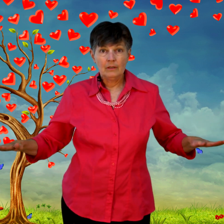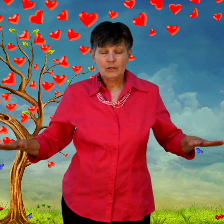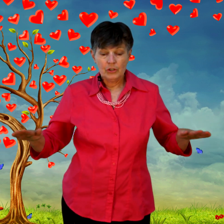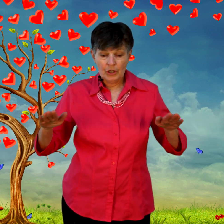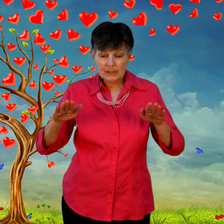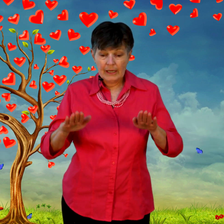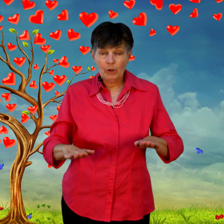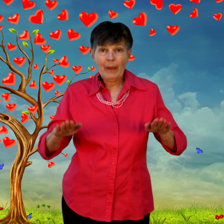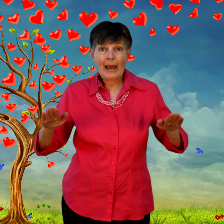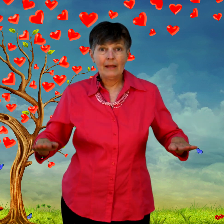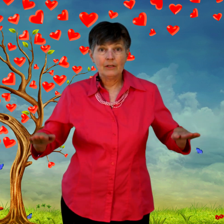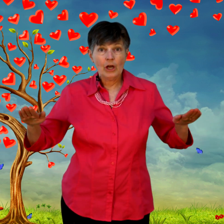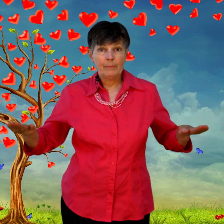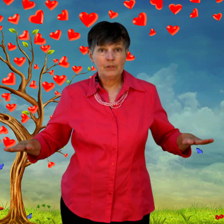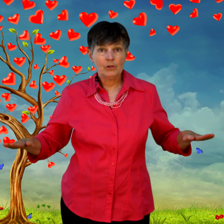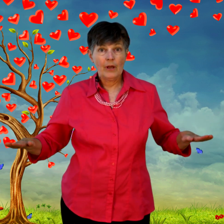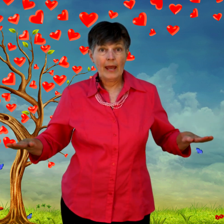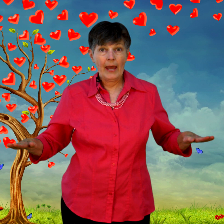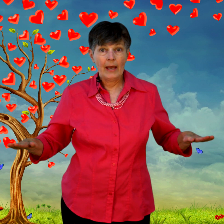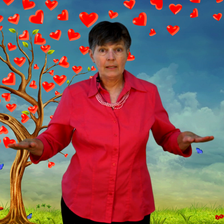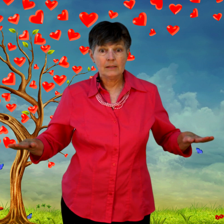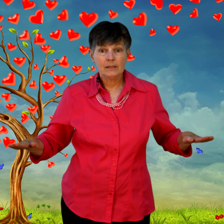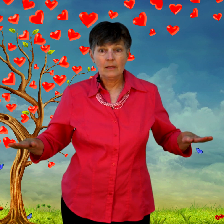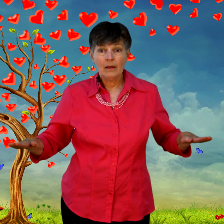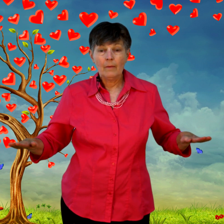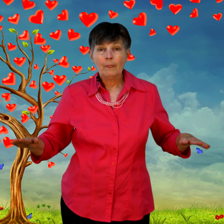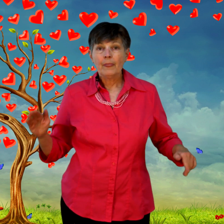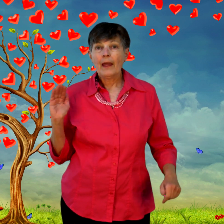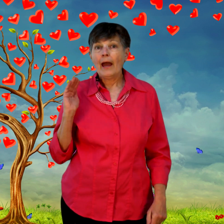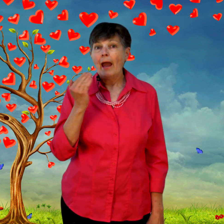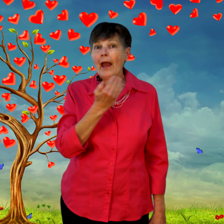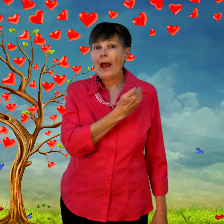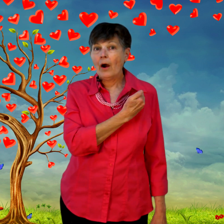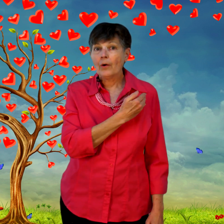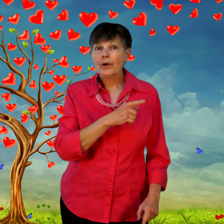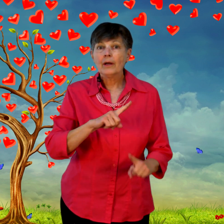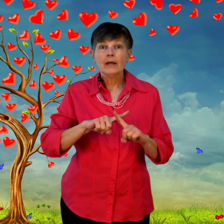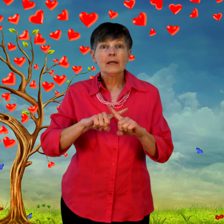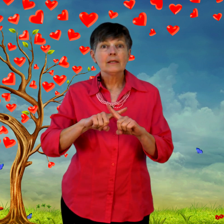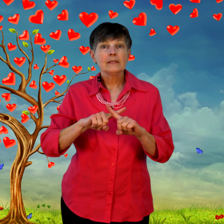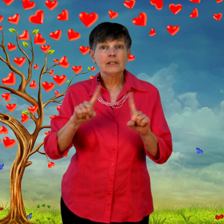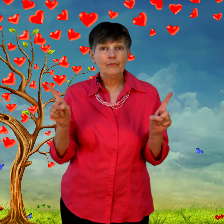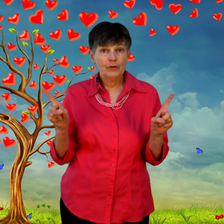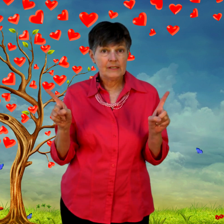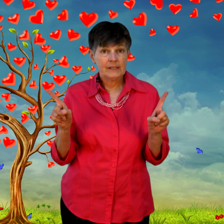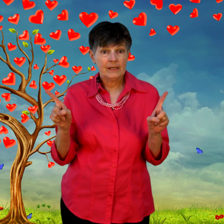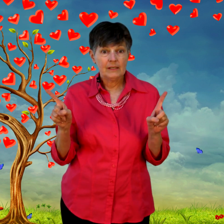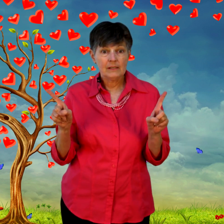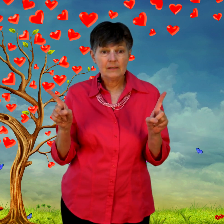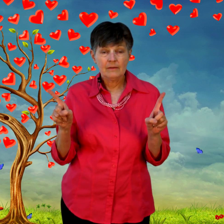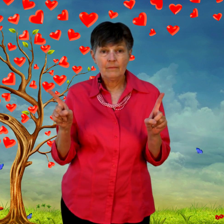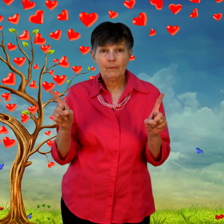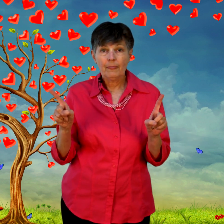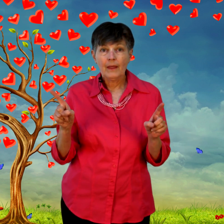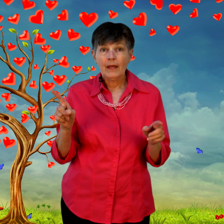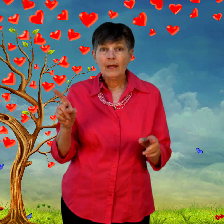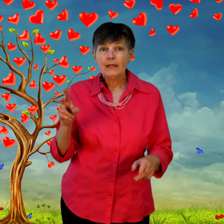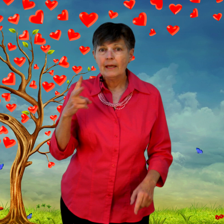So it's like you're patting the tops of their heads. Our differences,